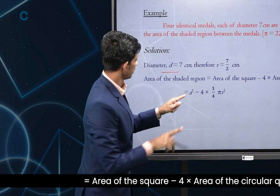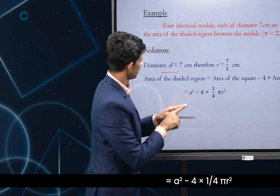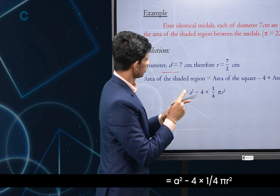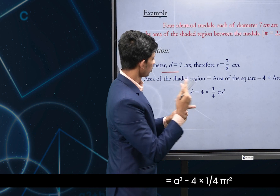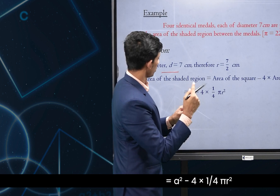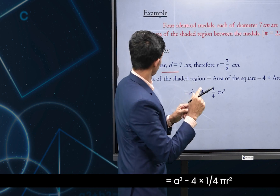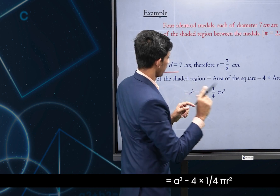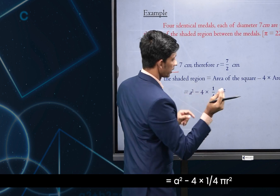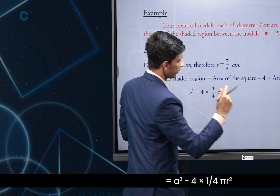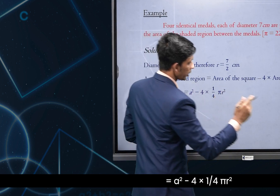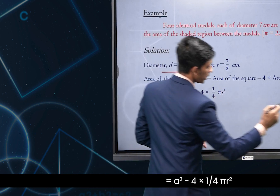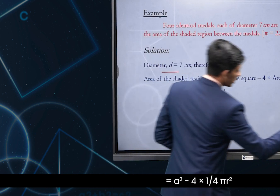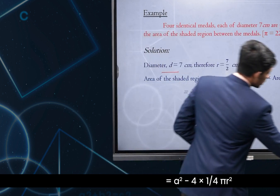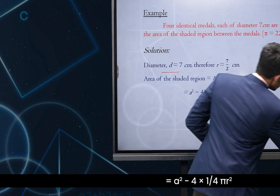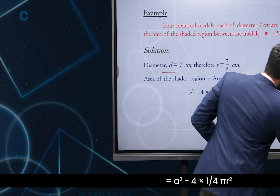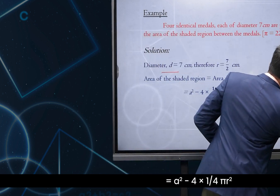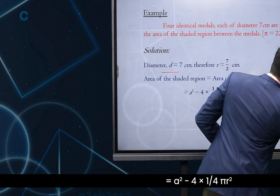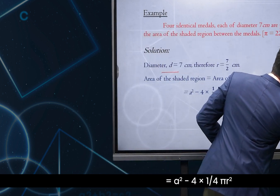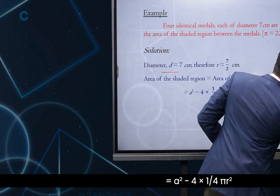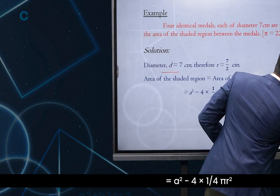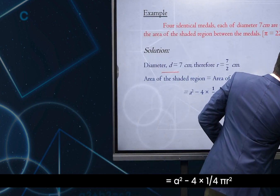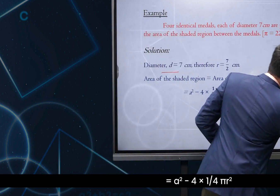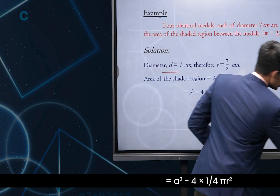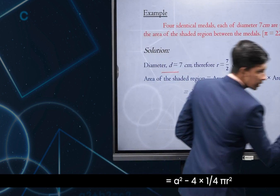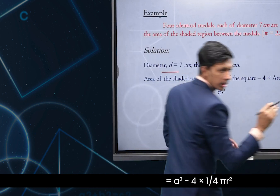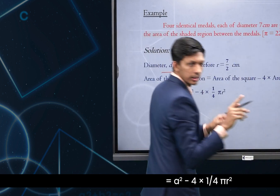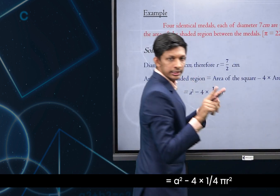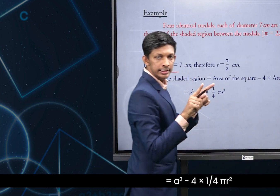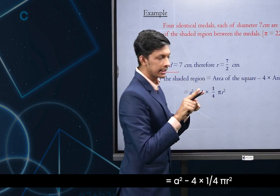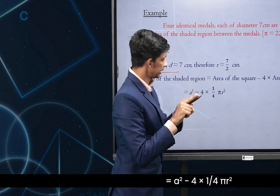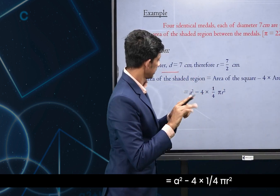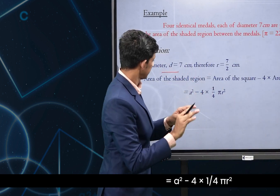That is equal to a square minus 4 into 1 by 4 pi r square.